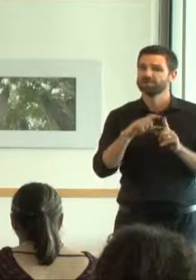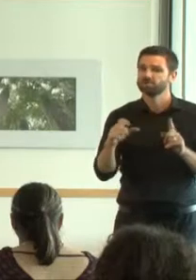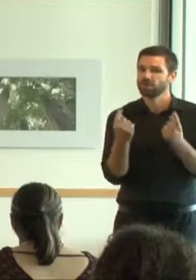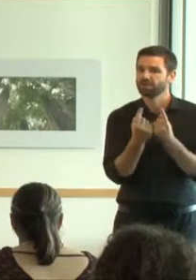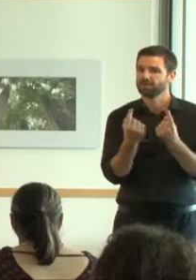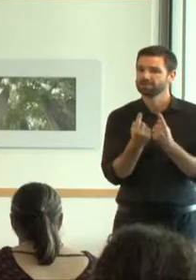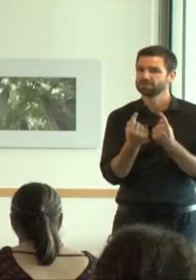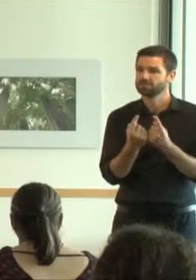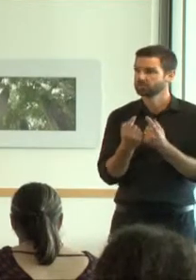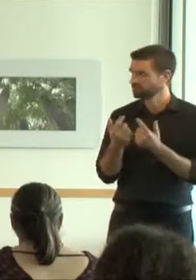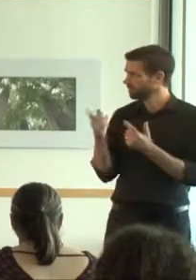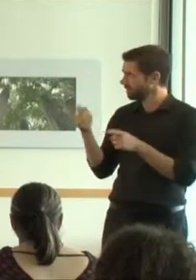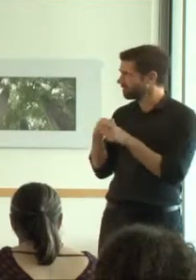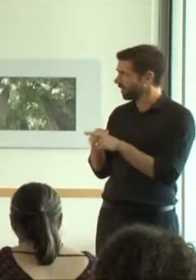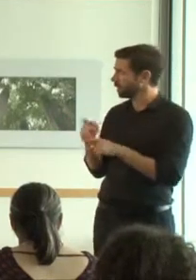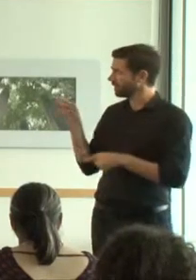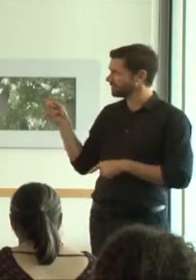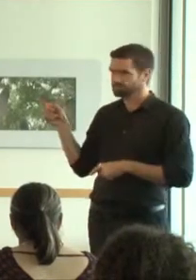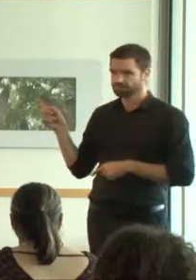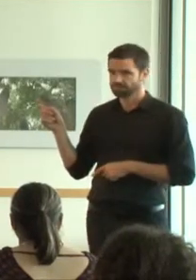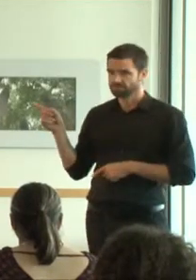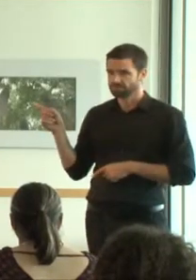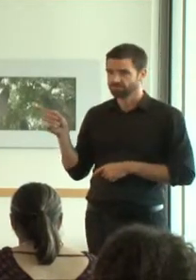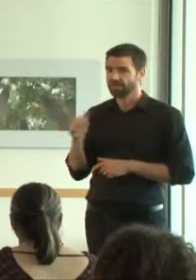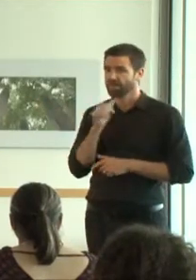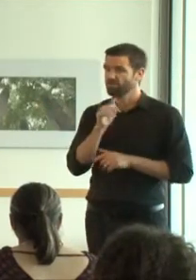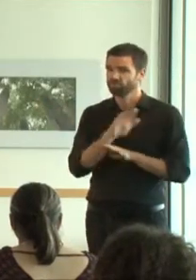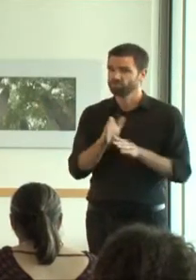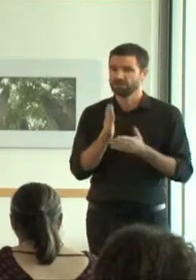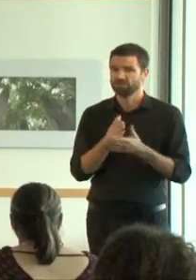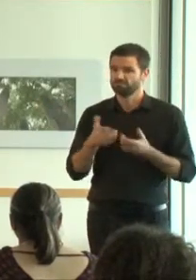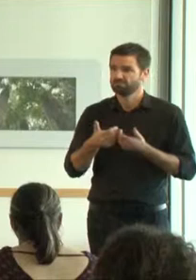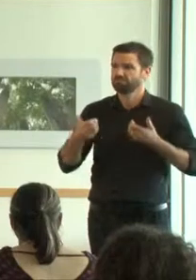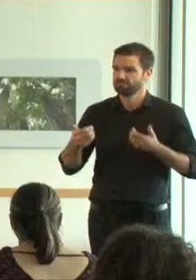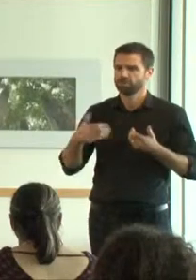this? Because if it isn't, we probably need to have a rethink about it.